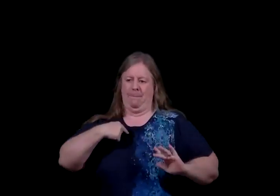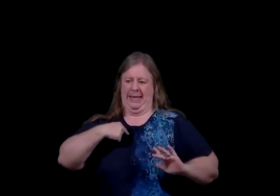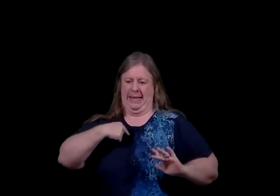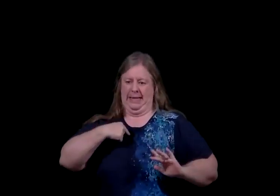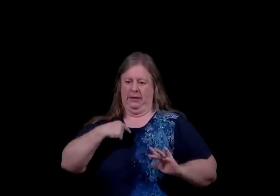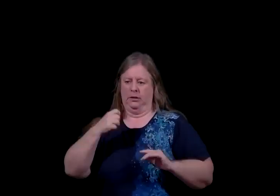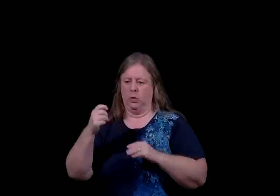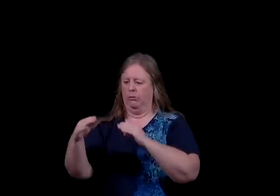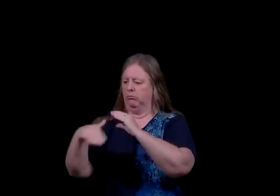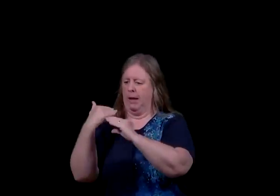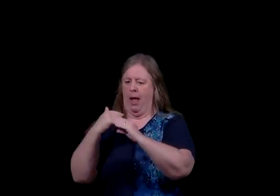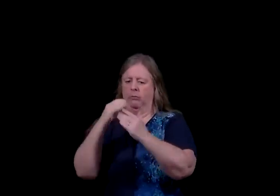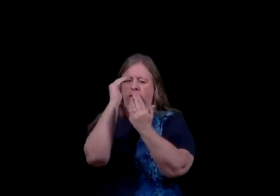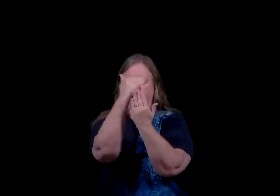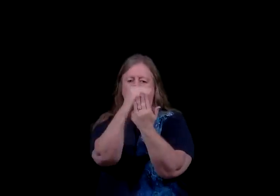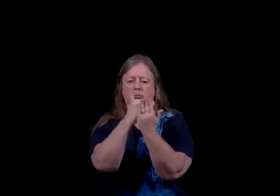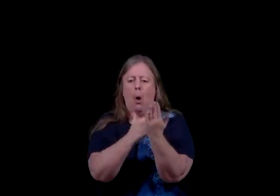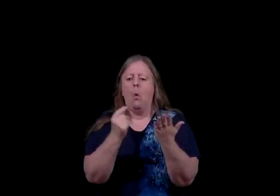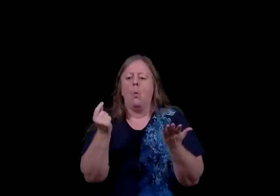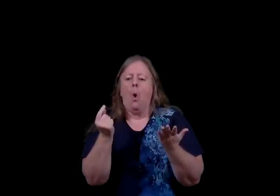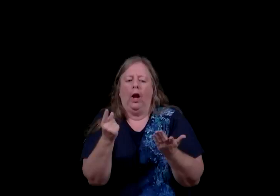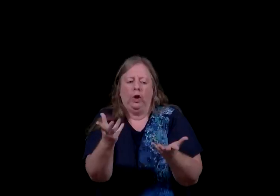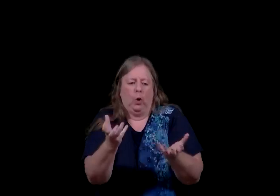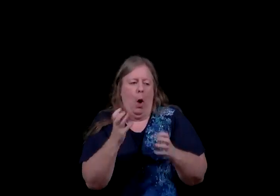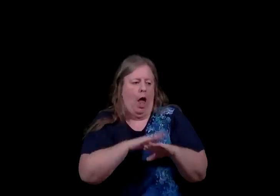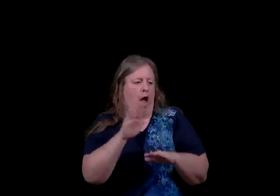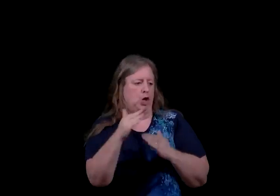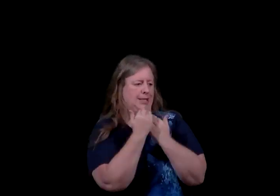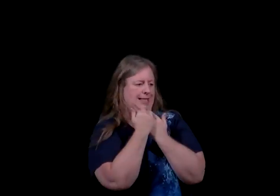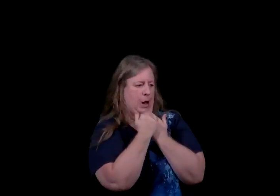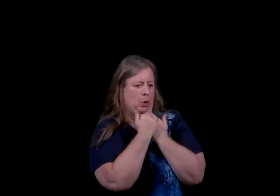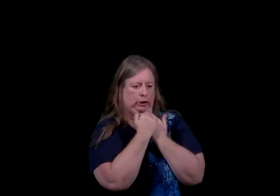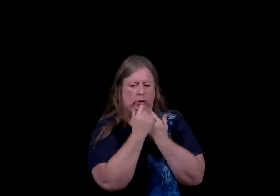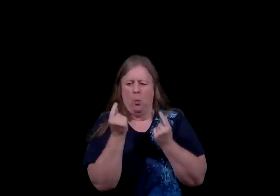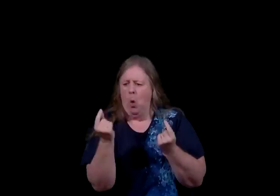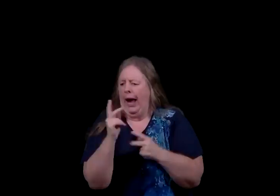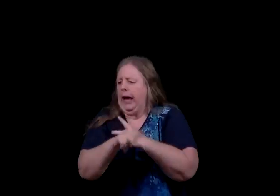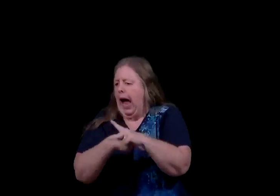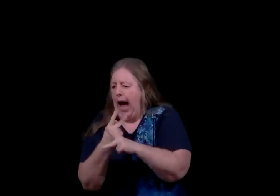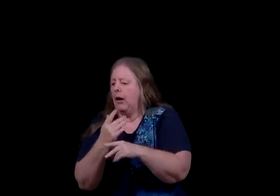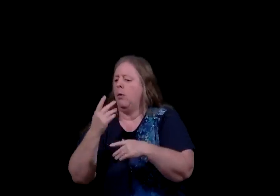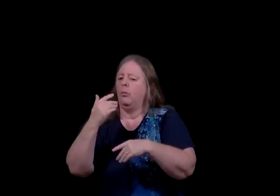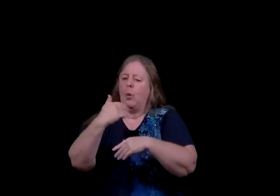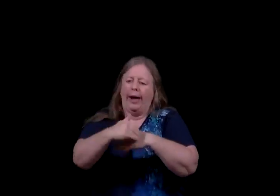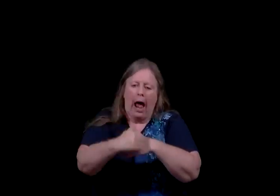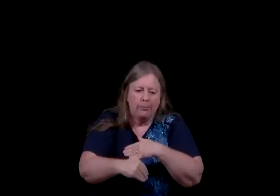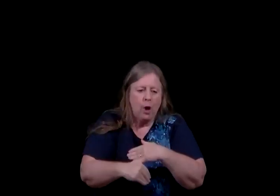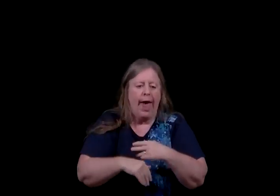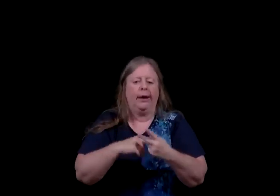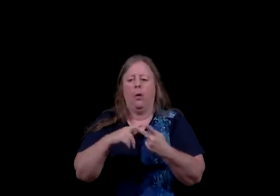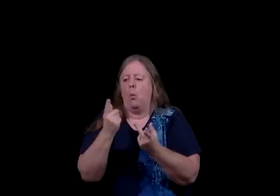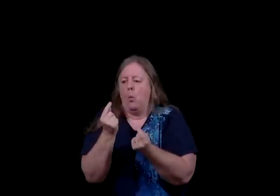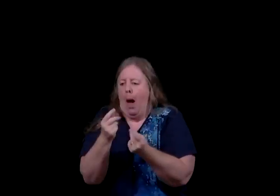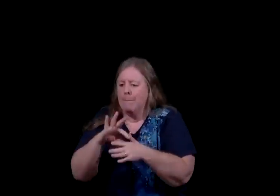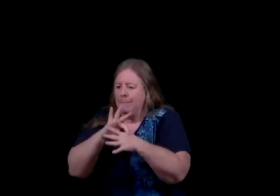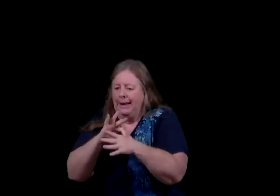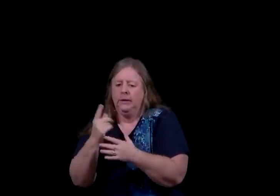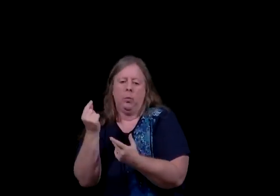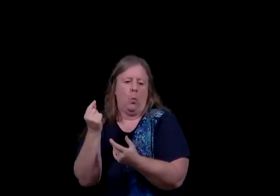please contact me. If you want to come, contact me, and I'm going to make a list to give her. So let me know what kind of sandwich you'd like, what kind of bread, what